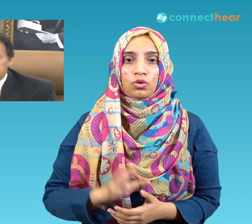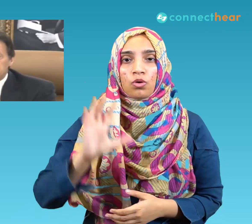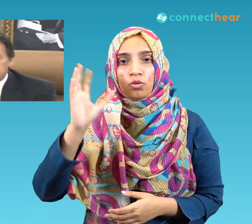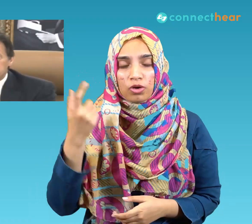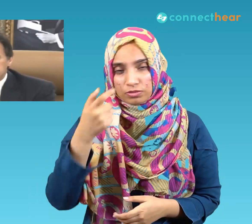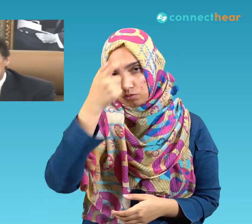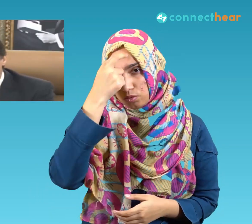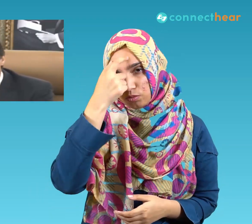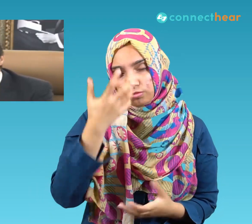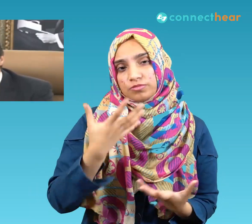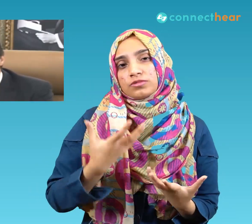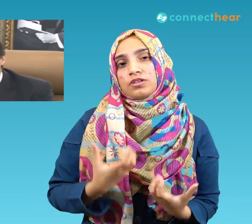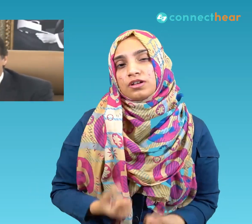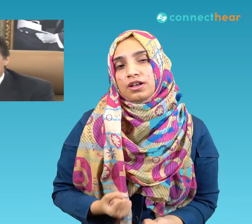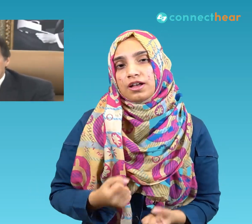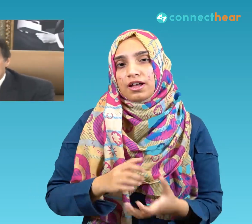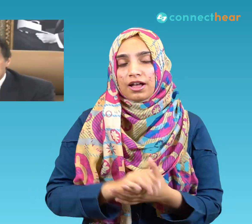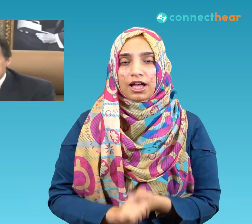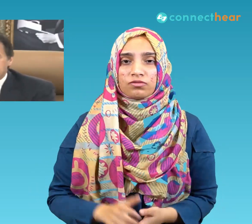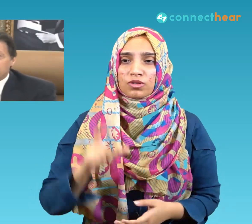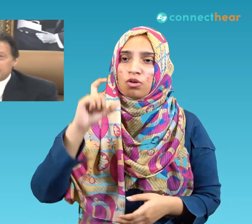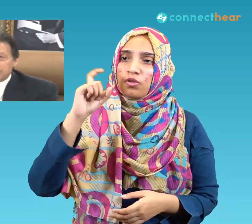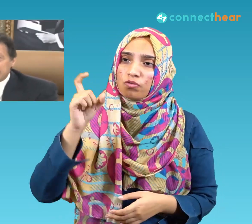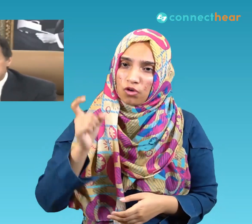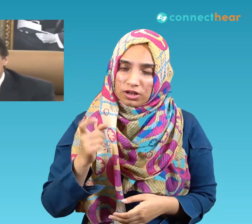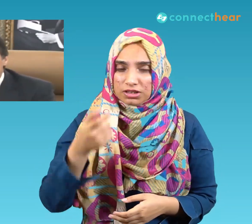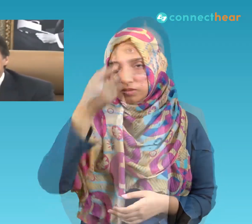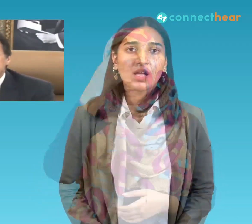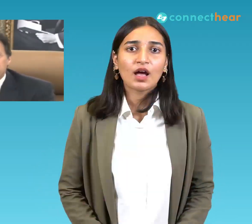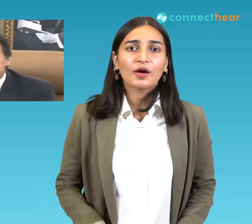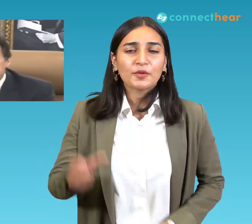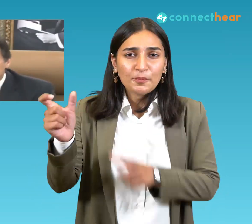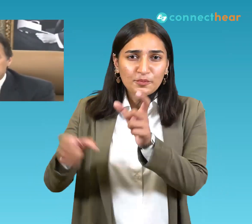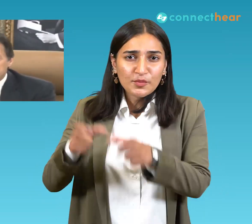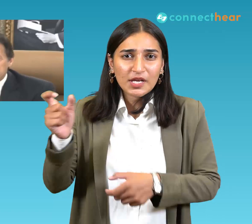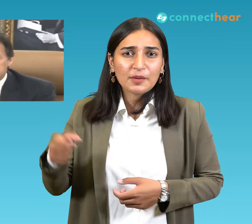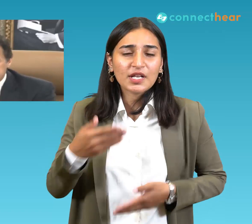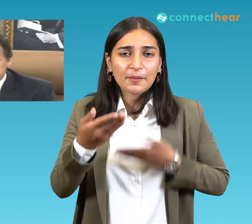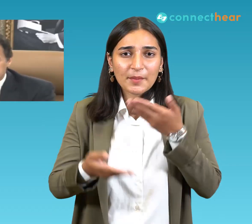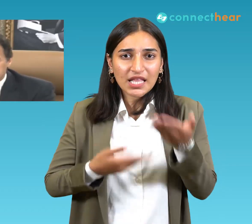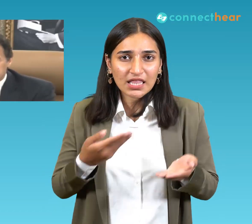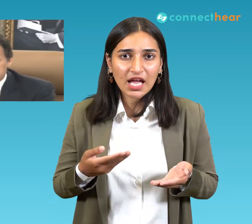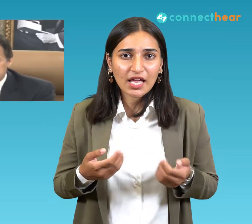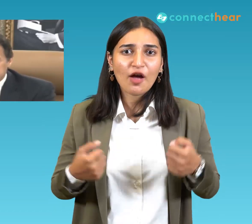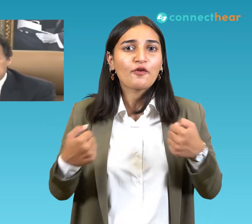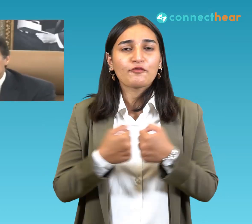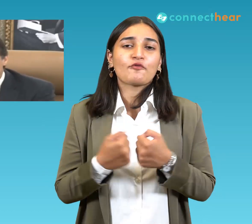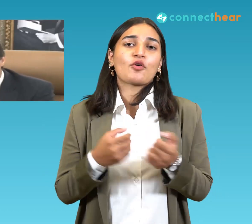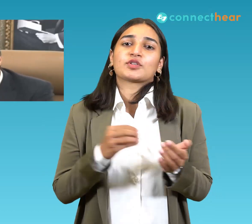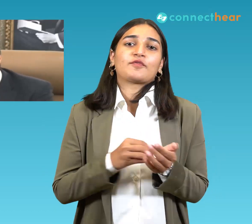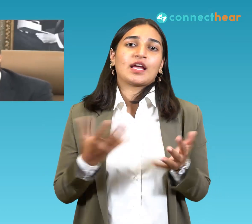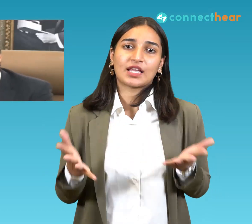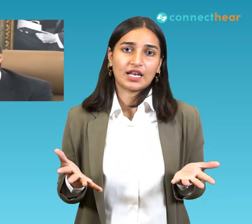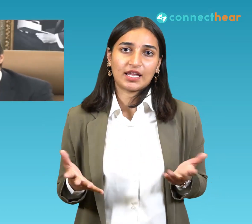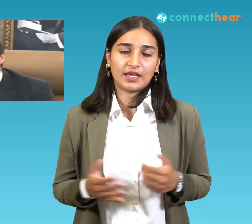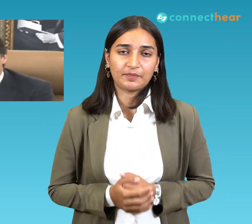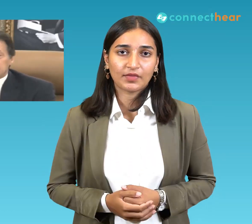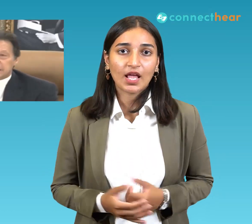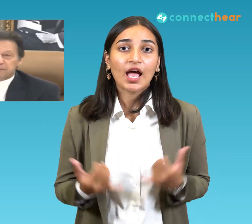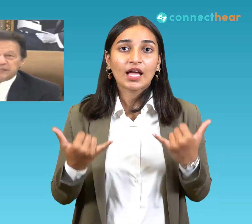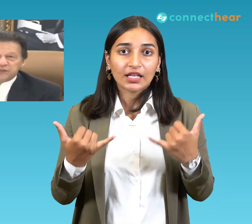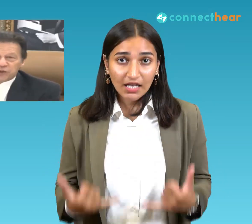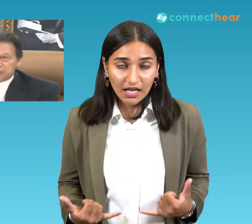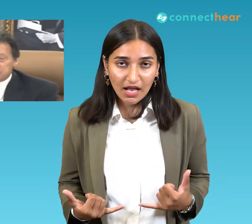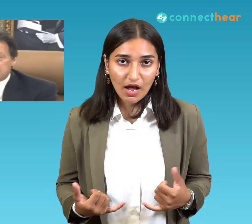military solution, and here's someone who kept saying that there was never going to be a military solution. Finally,